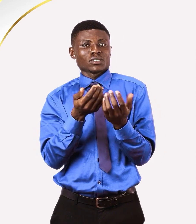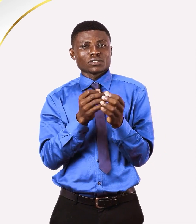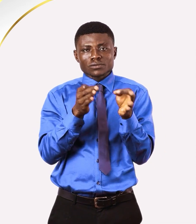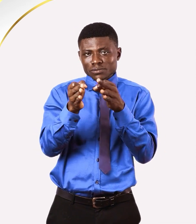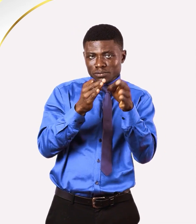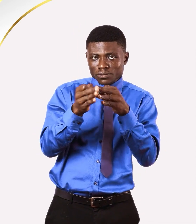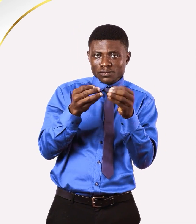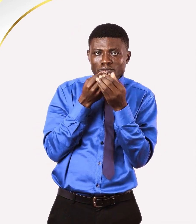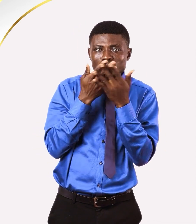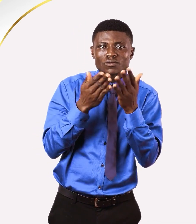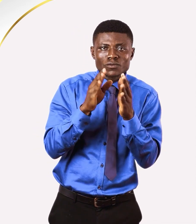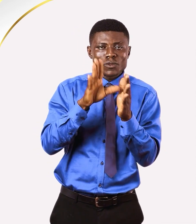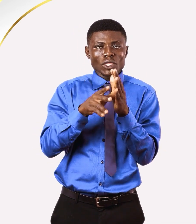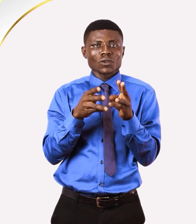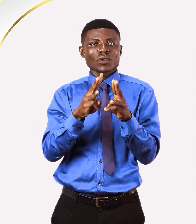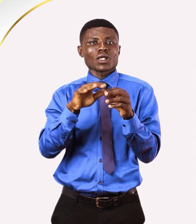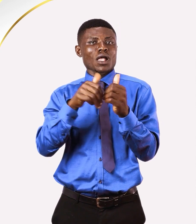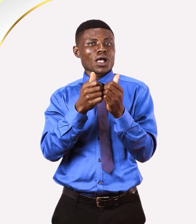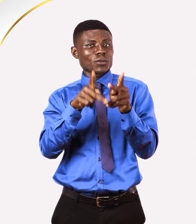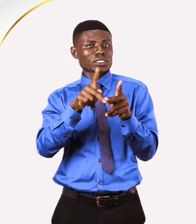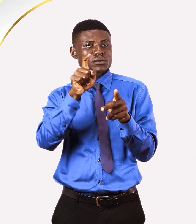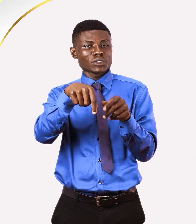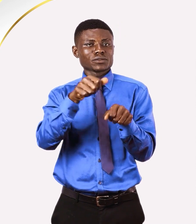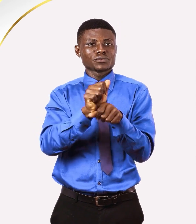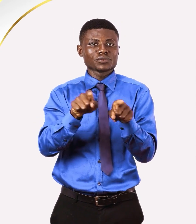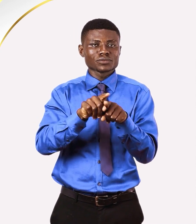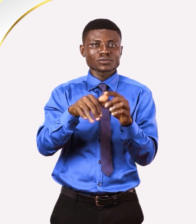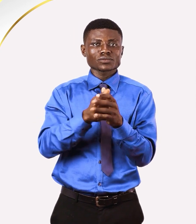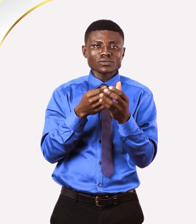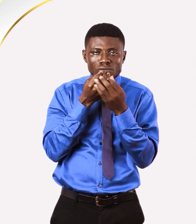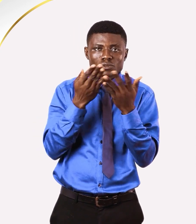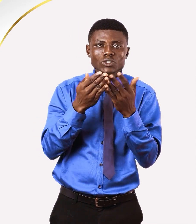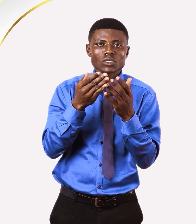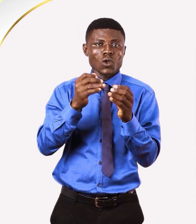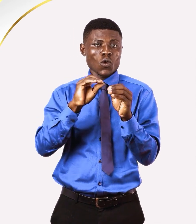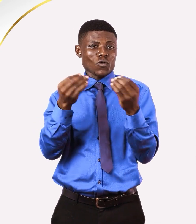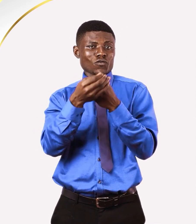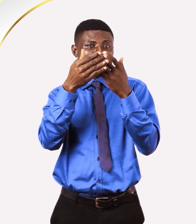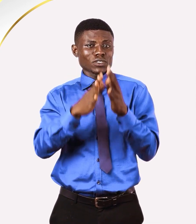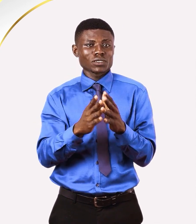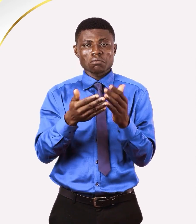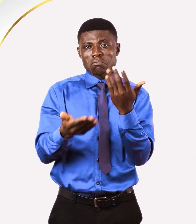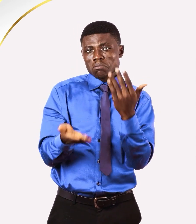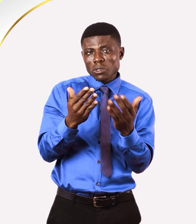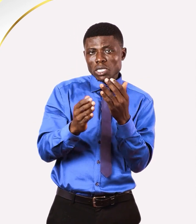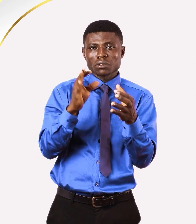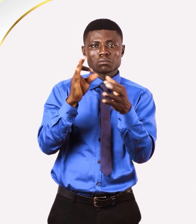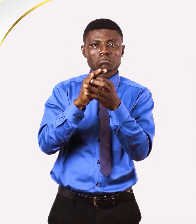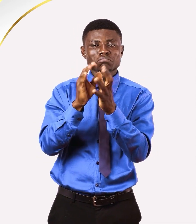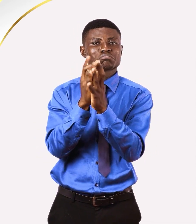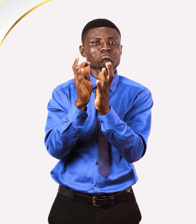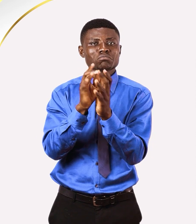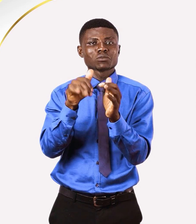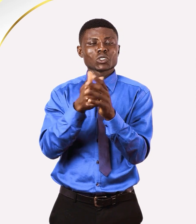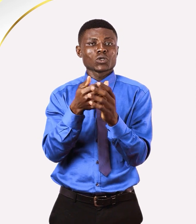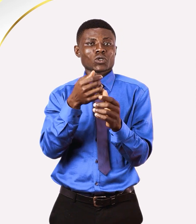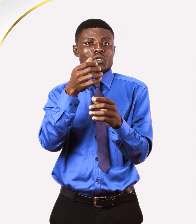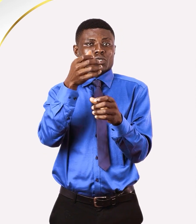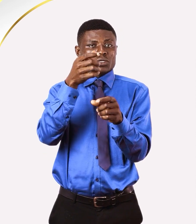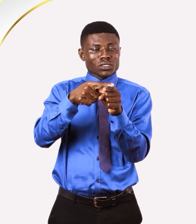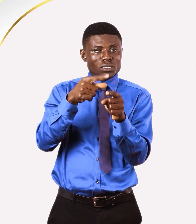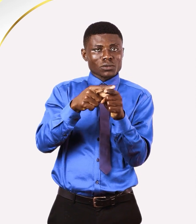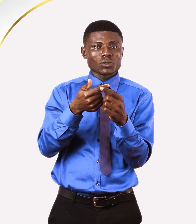details. Definition. Information by which an applicant and an information officer may be